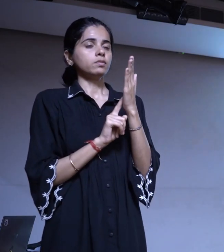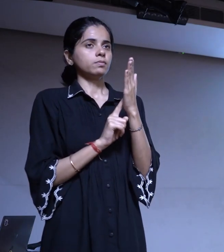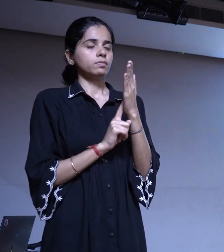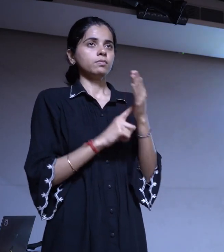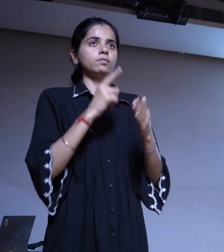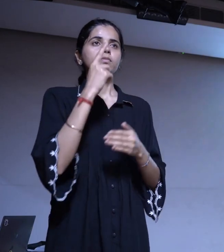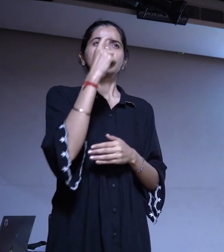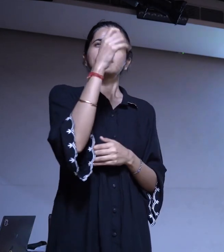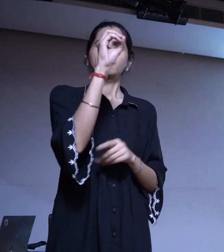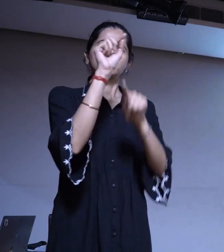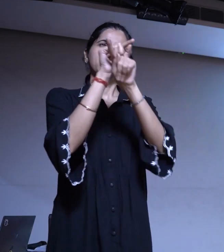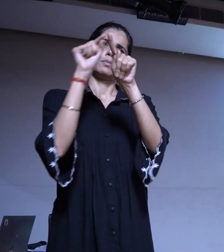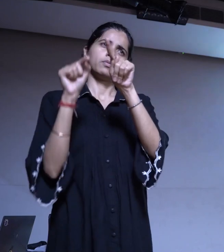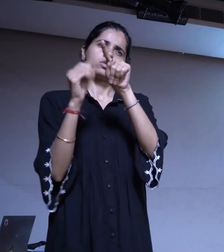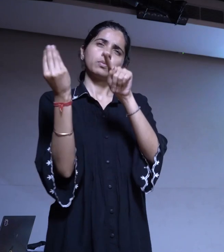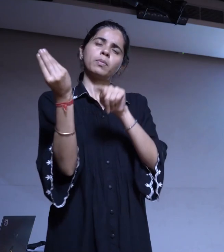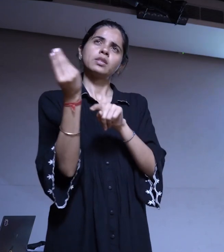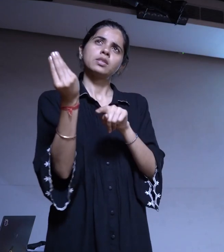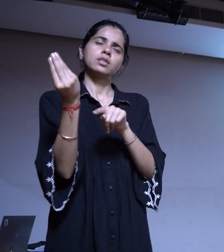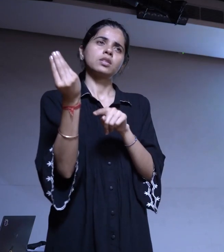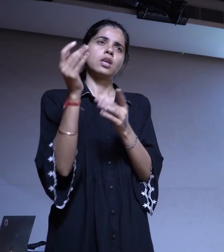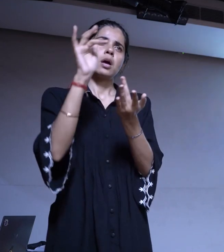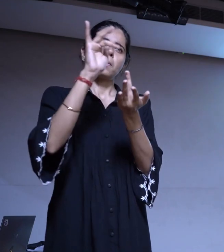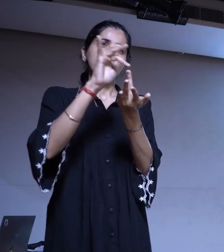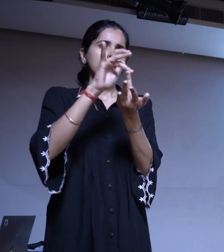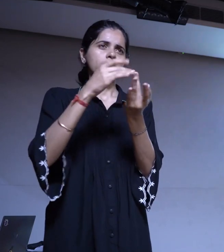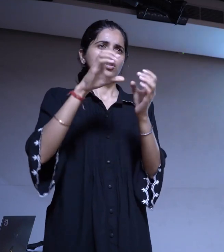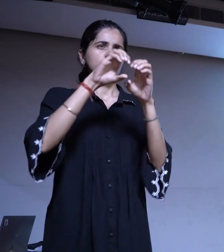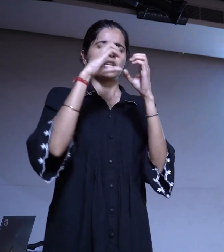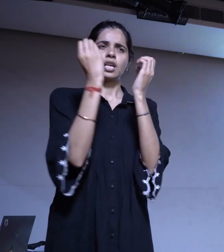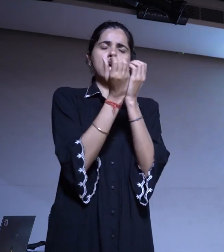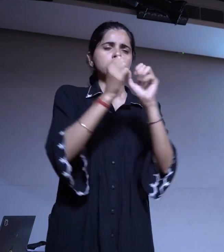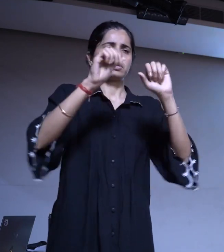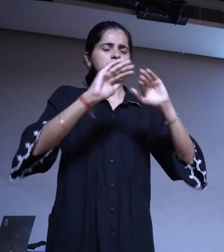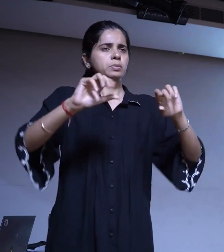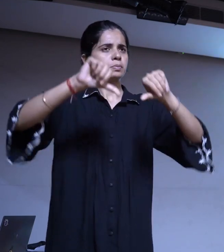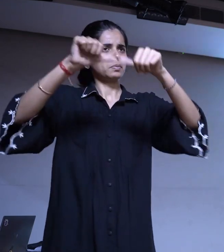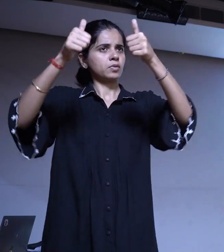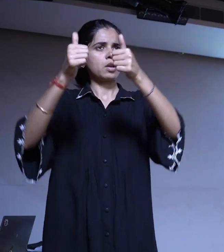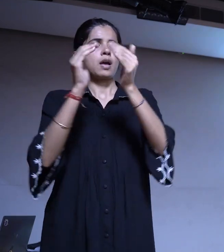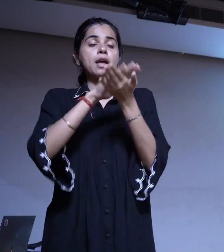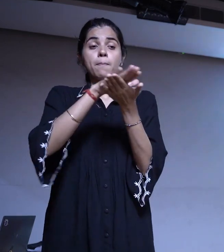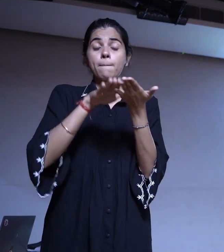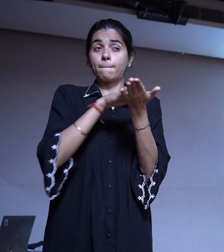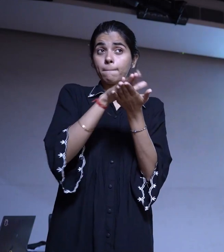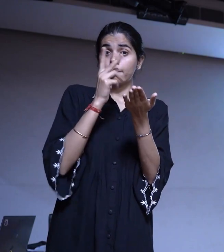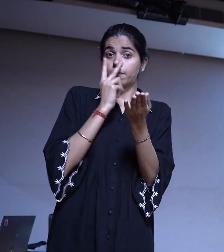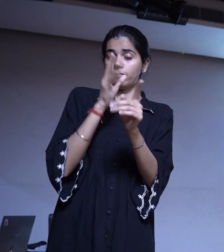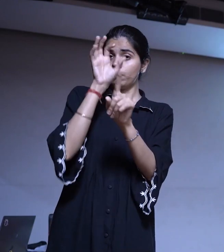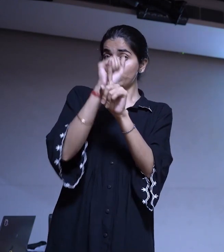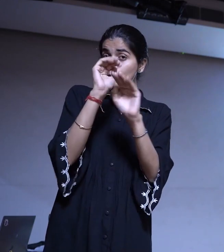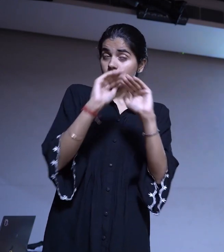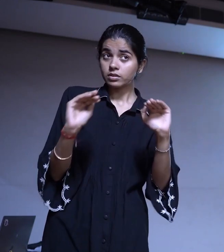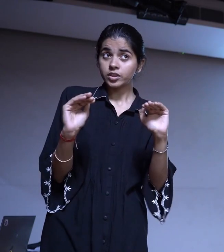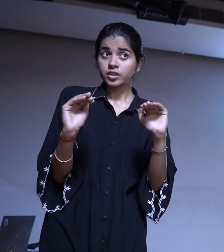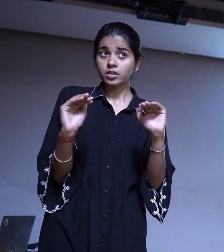the 70% was the average score that the class that the grade got and So based on that you decided whether the